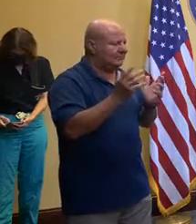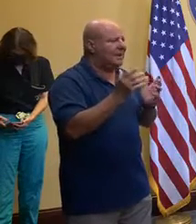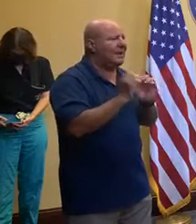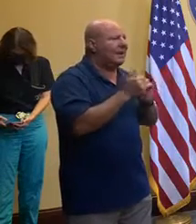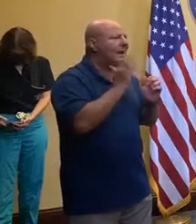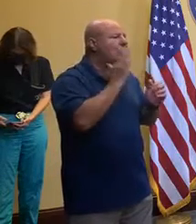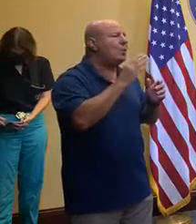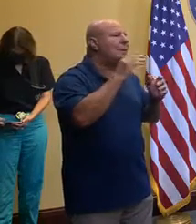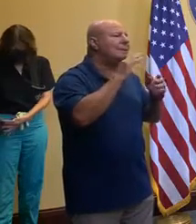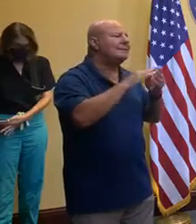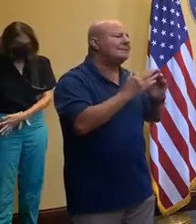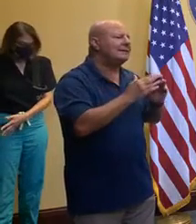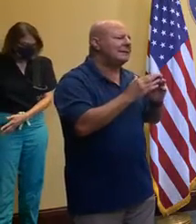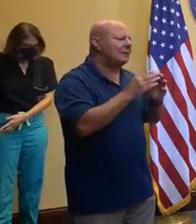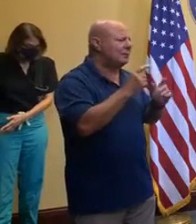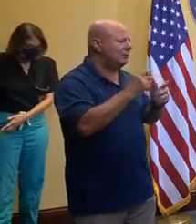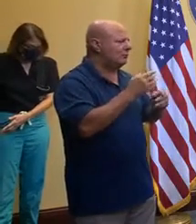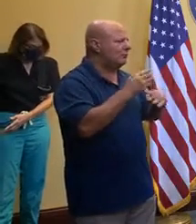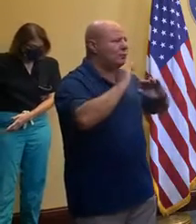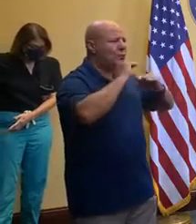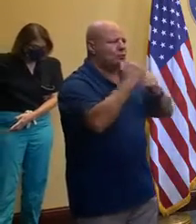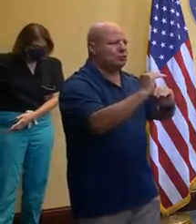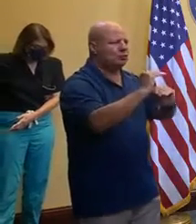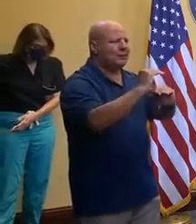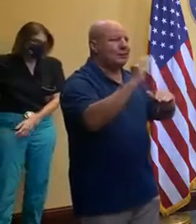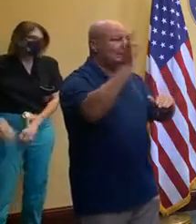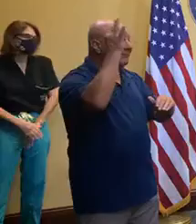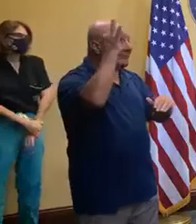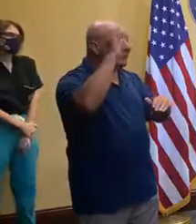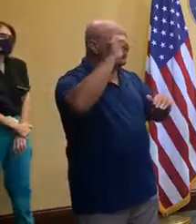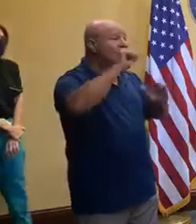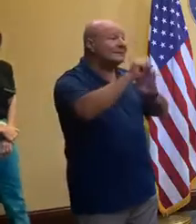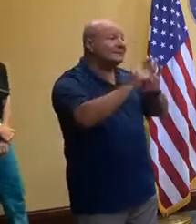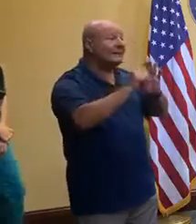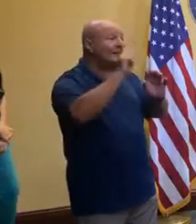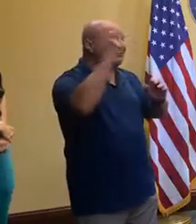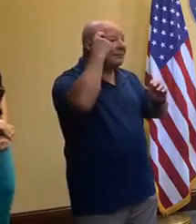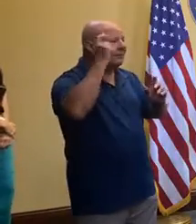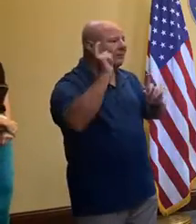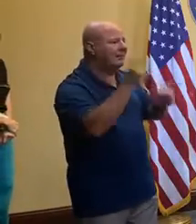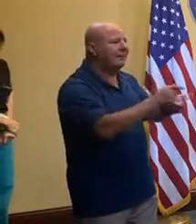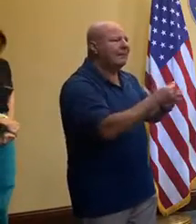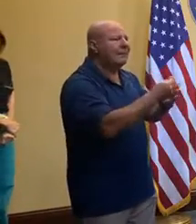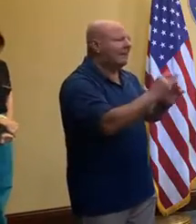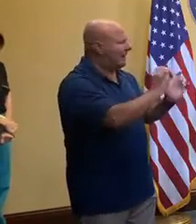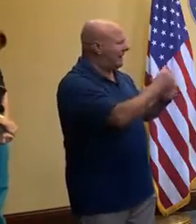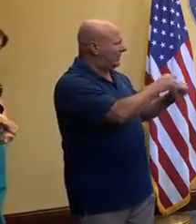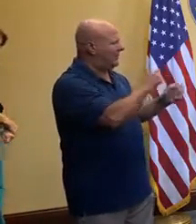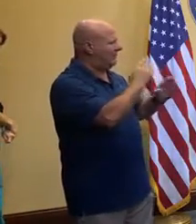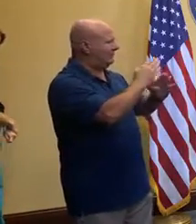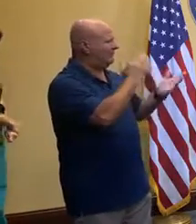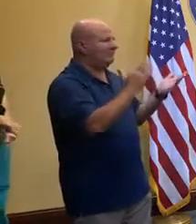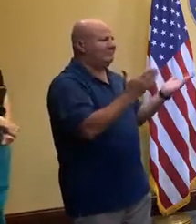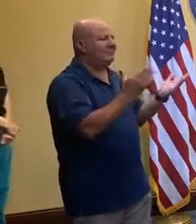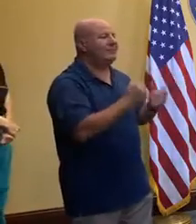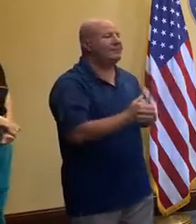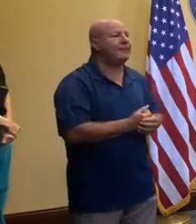be able to restrict benefits that are given by the state or the federal government? Yeah, we're working through it right now, actually trying to determine